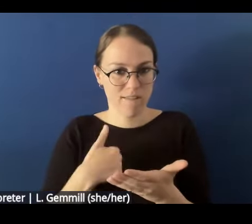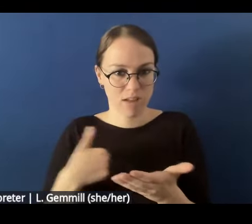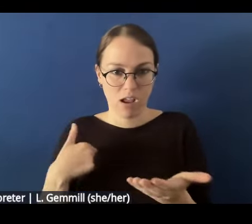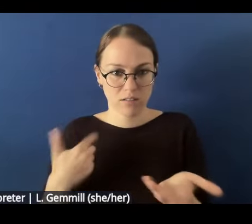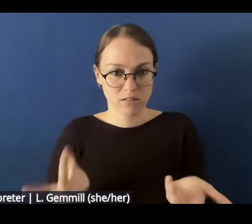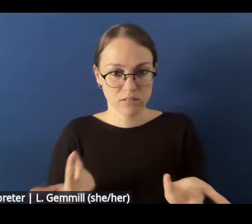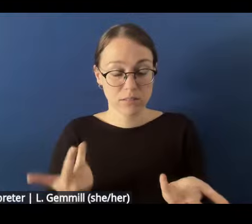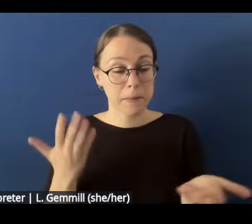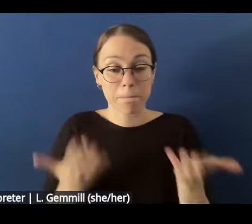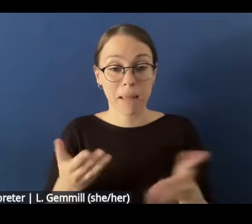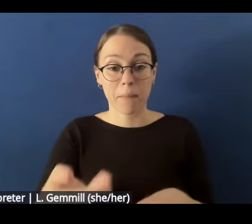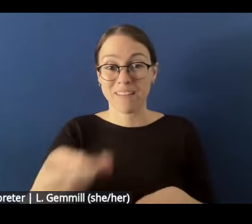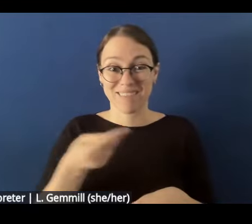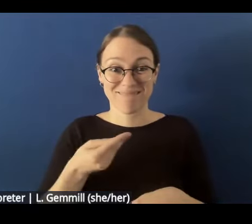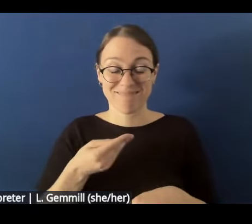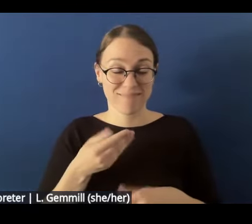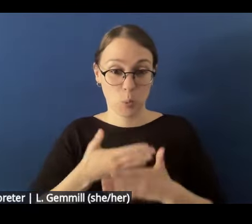except for